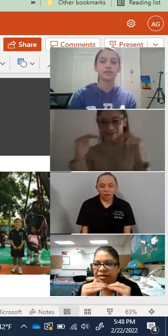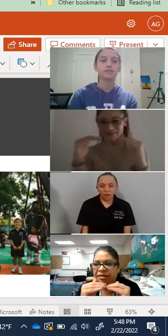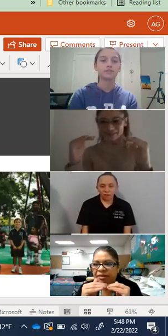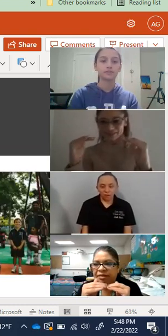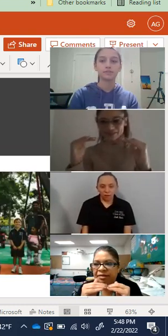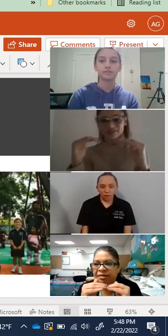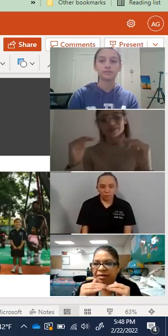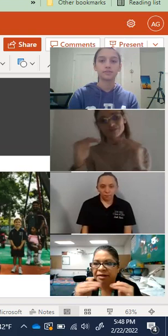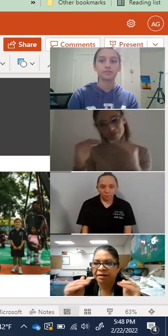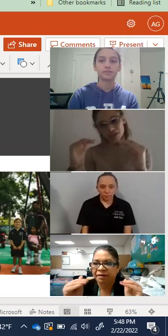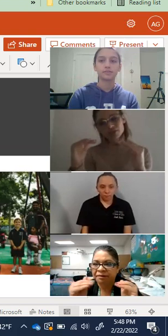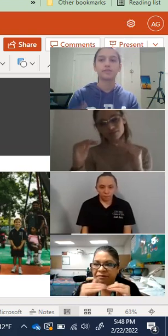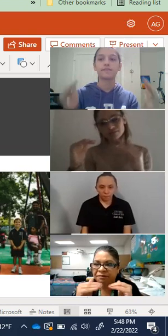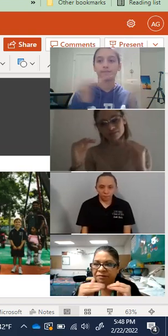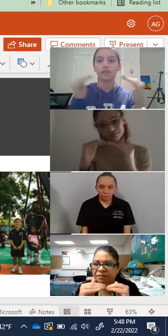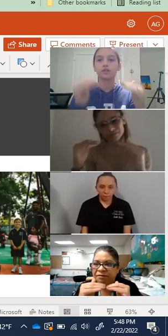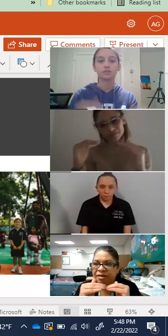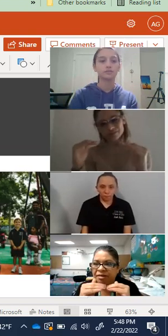There.